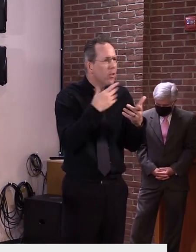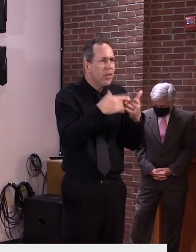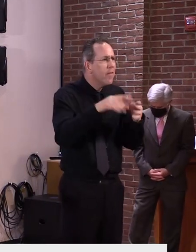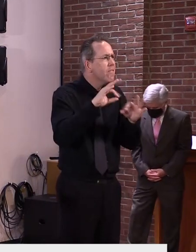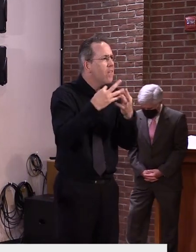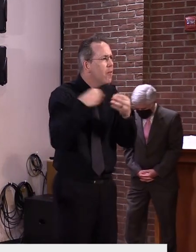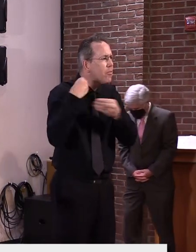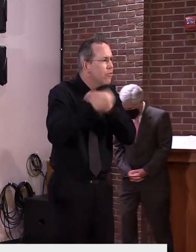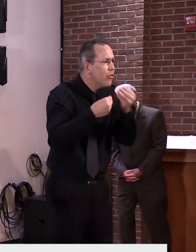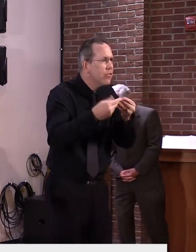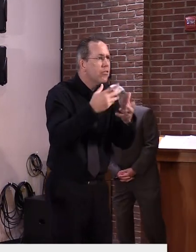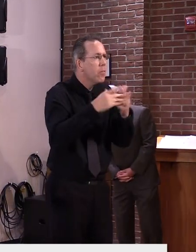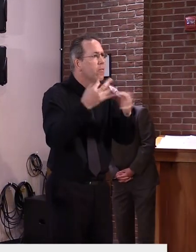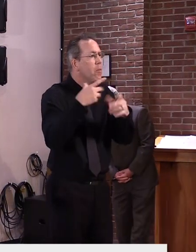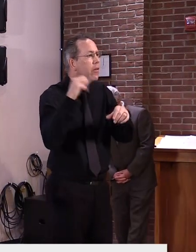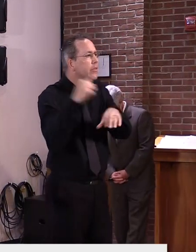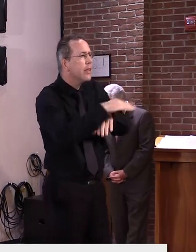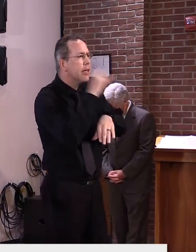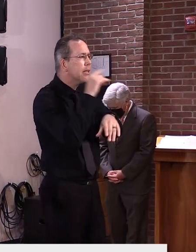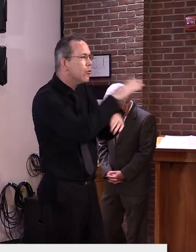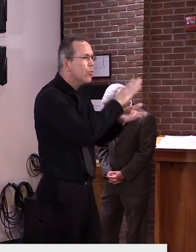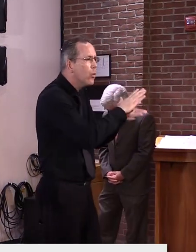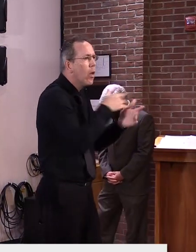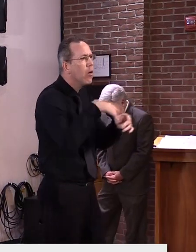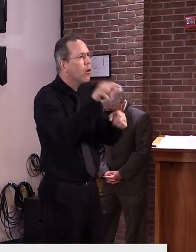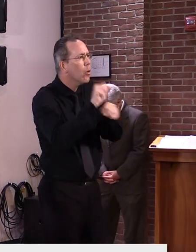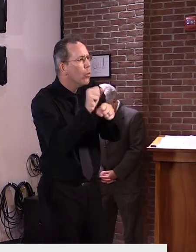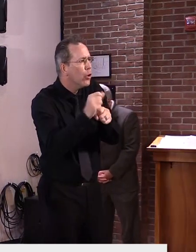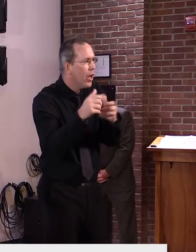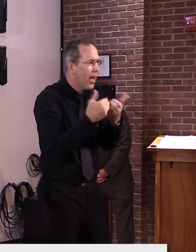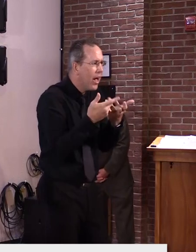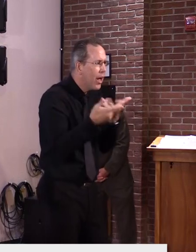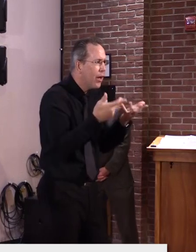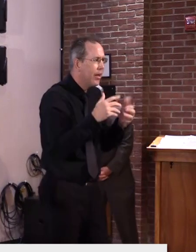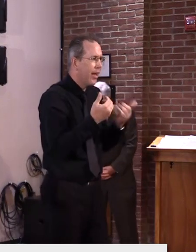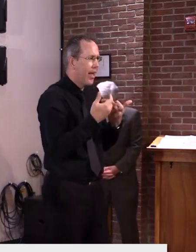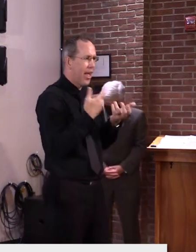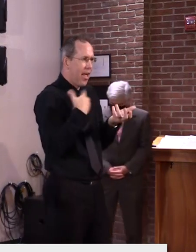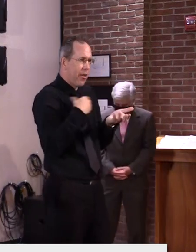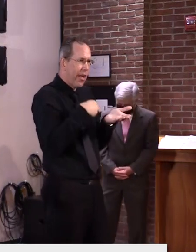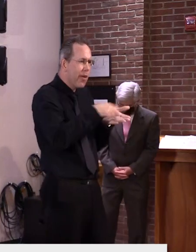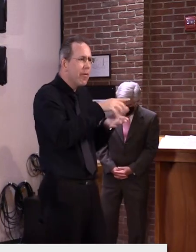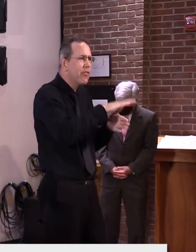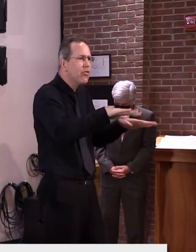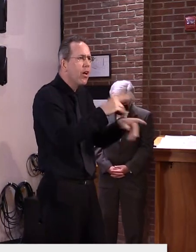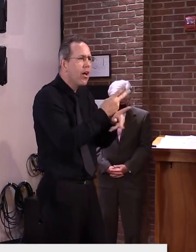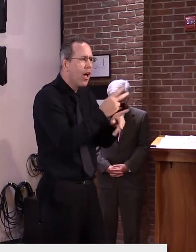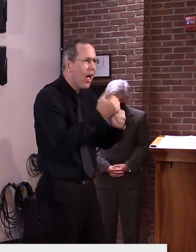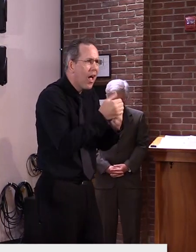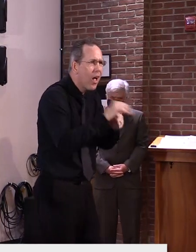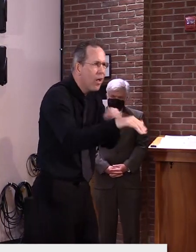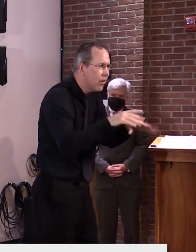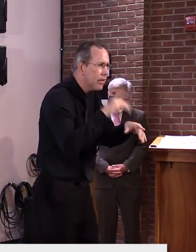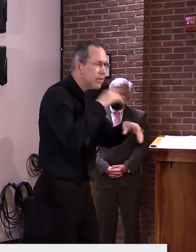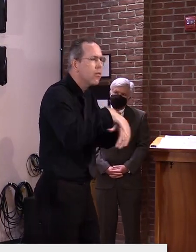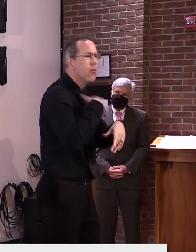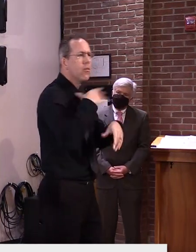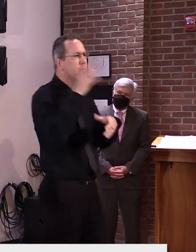of child care days would be reduced and parents a better chance to keep their jobs?